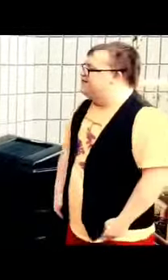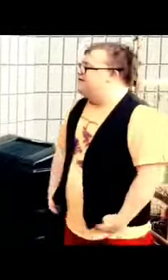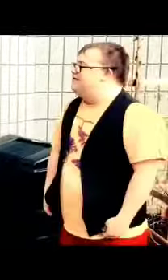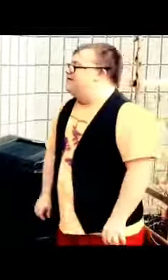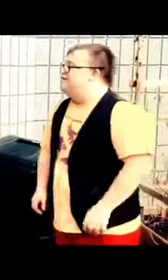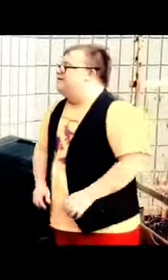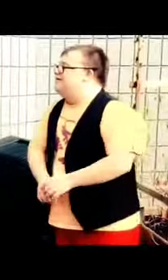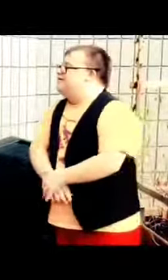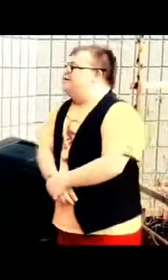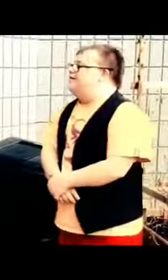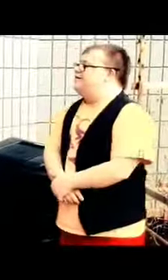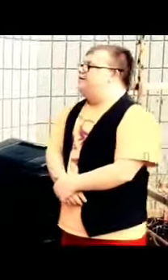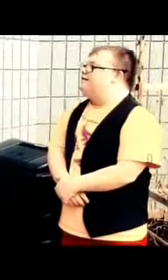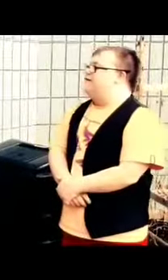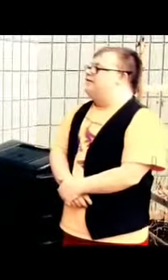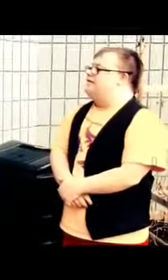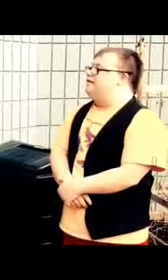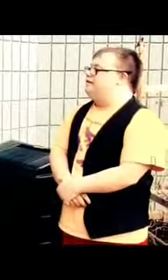So,